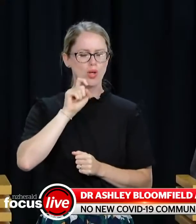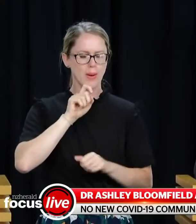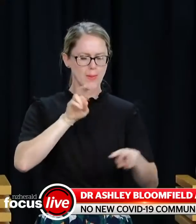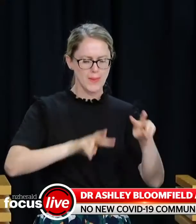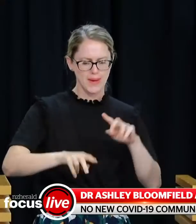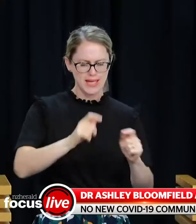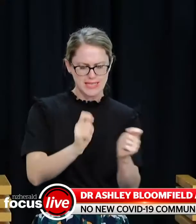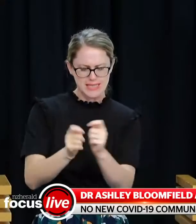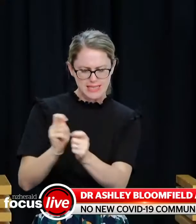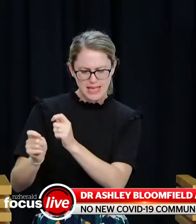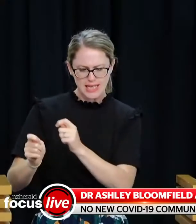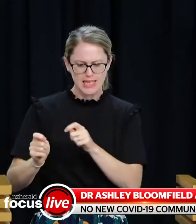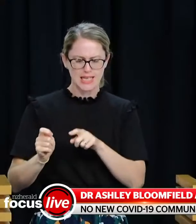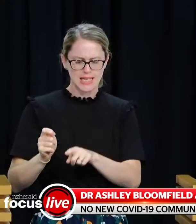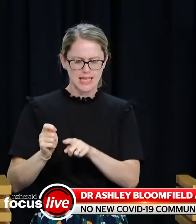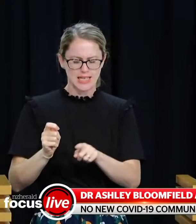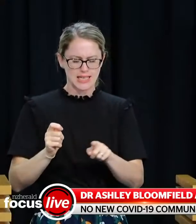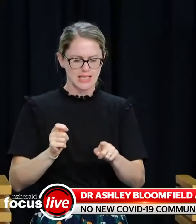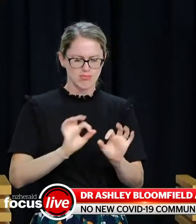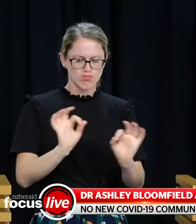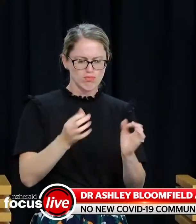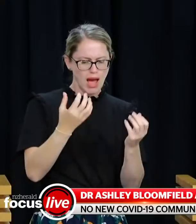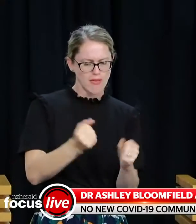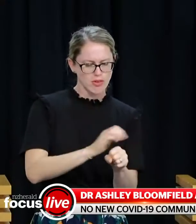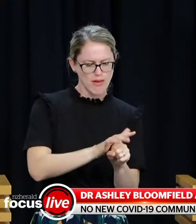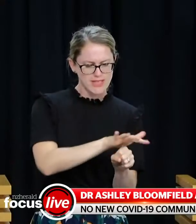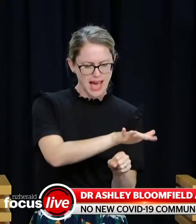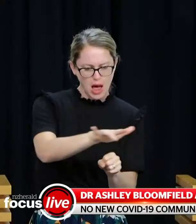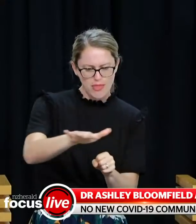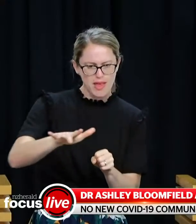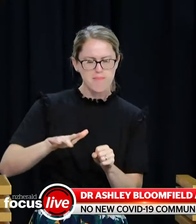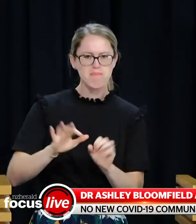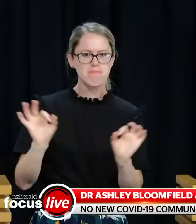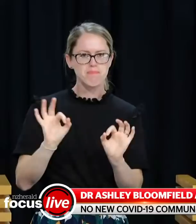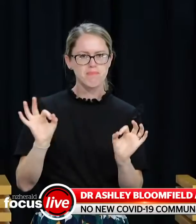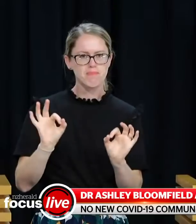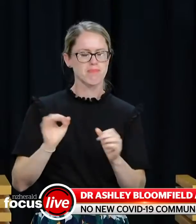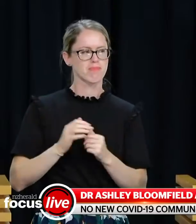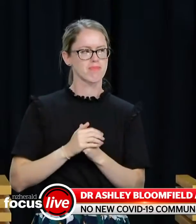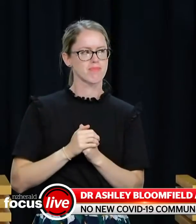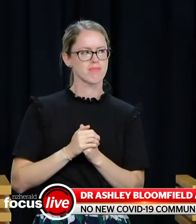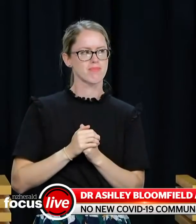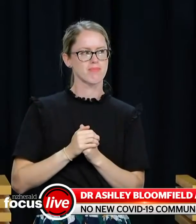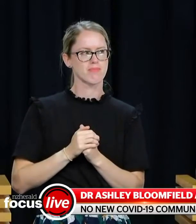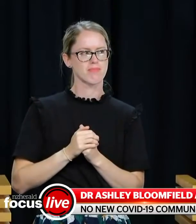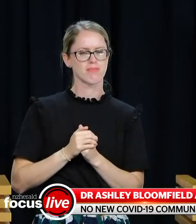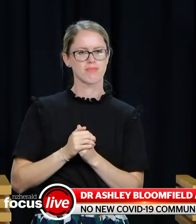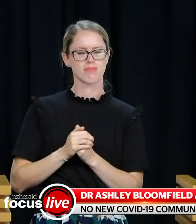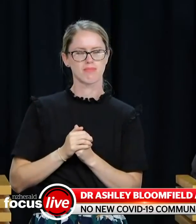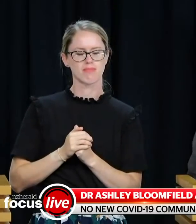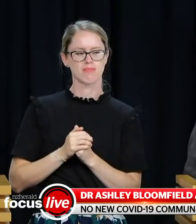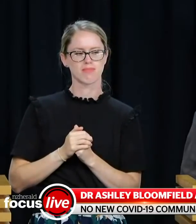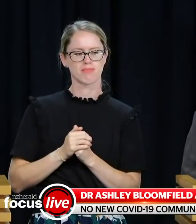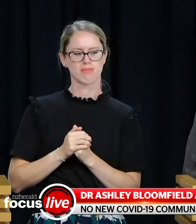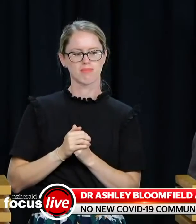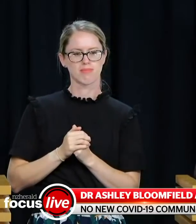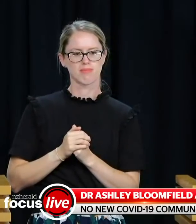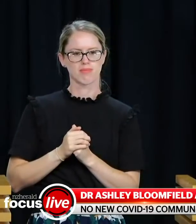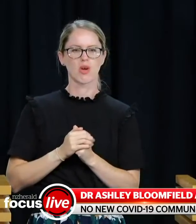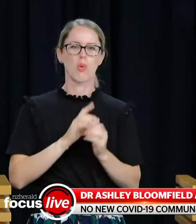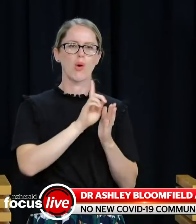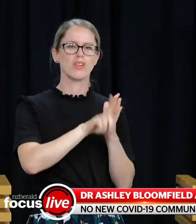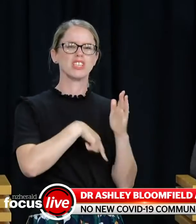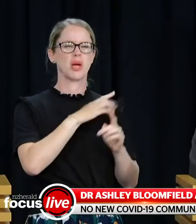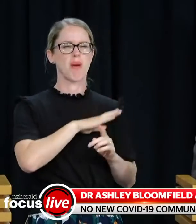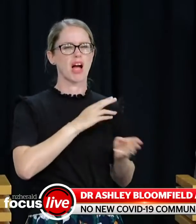negative, aside from the positive tests we frequently get for the pipe that is draining out the jet park, as